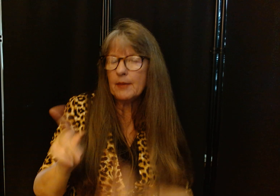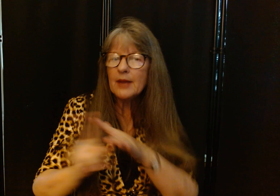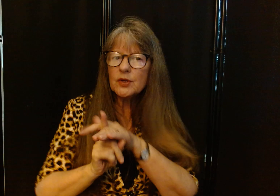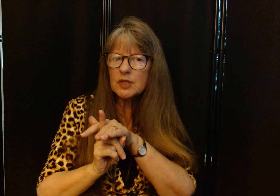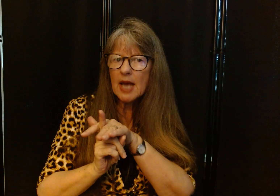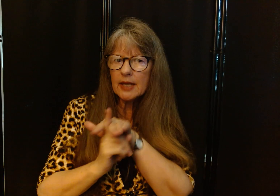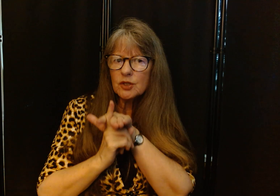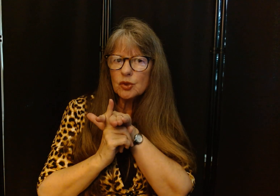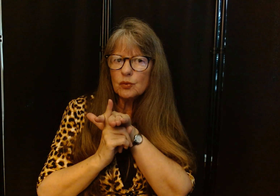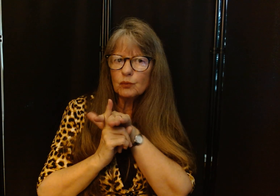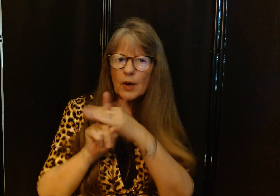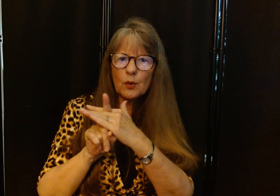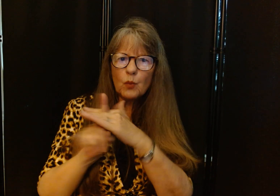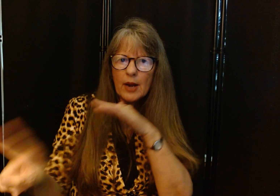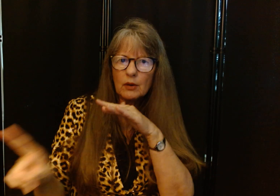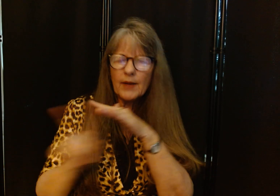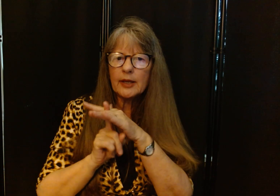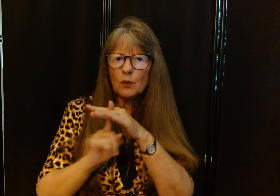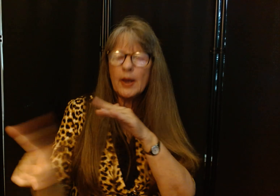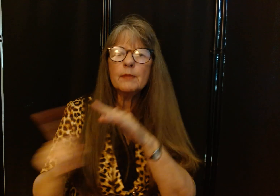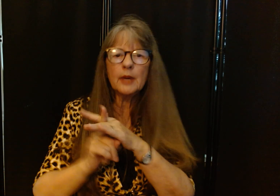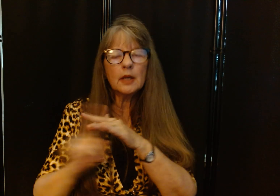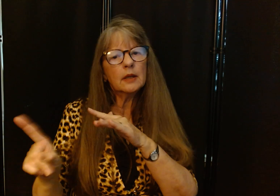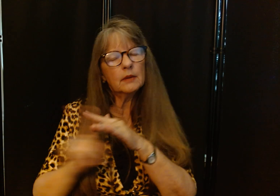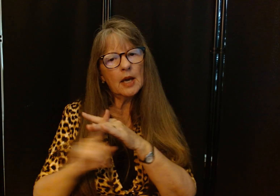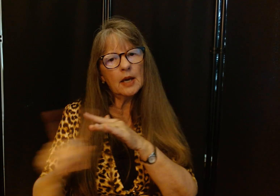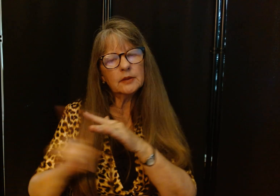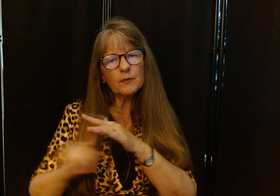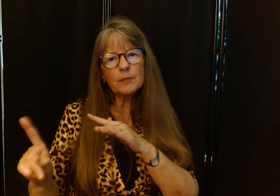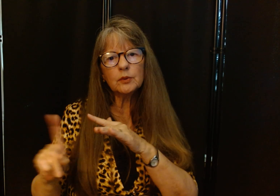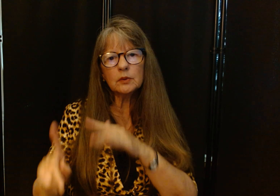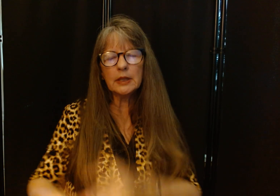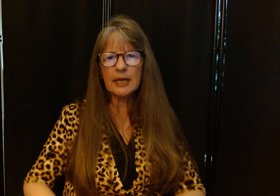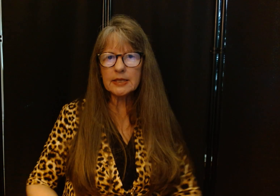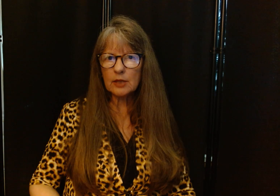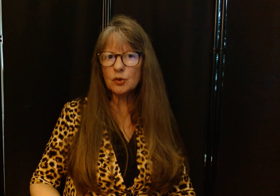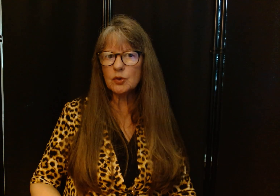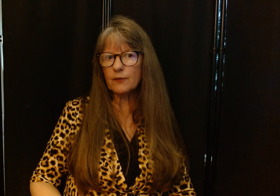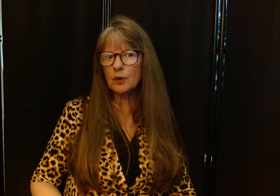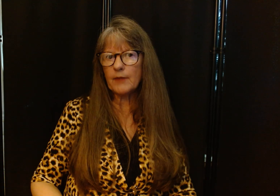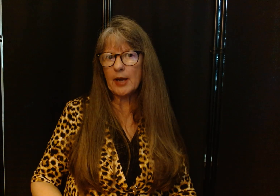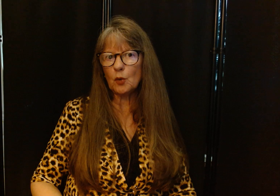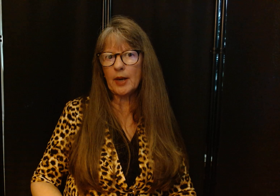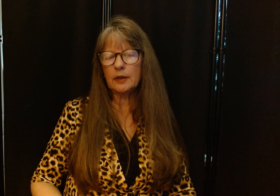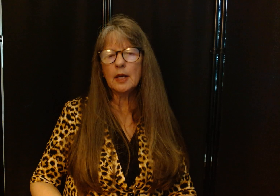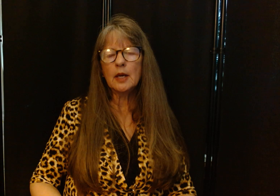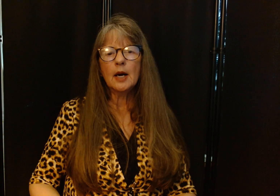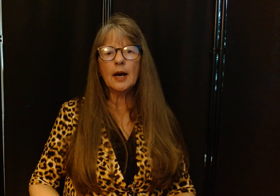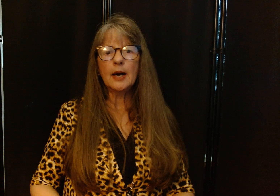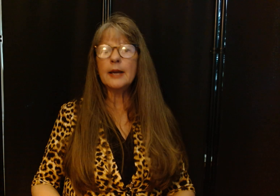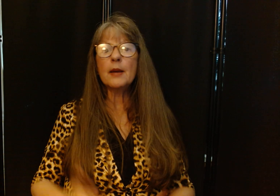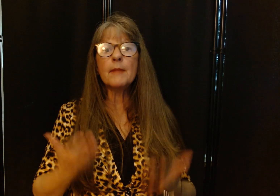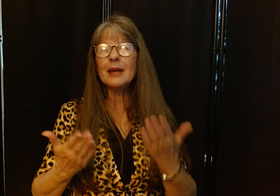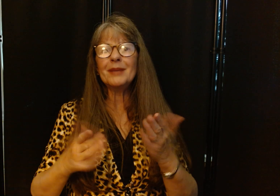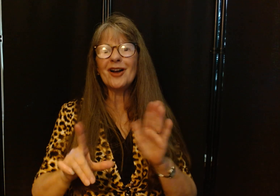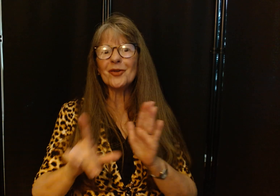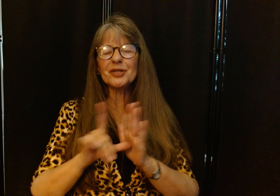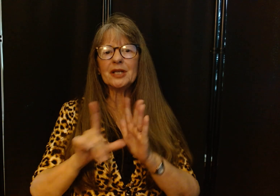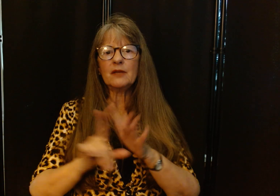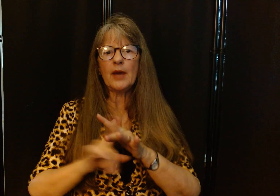This is kind of to run away or evacuate, but deaf people in ASL use that for evacuate. And it may be all of a sudden